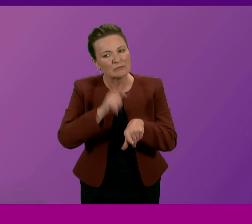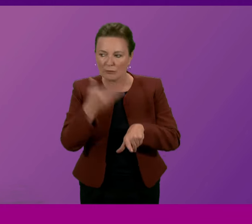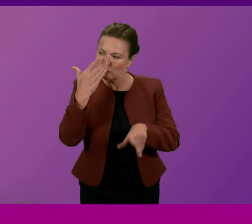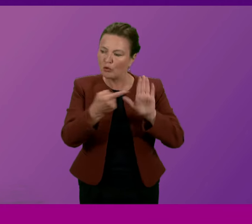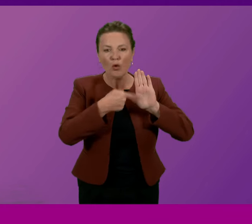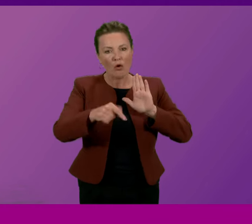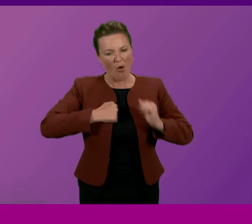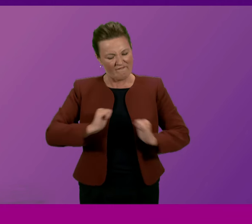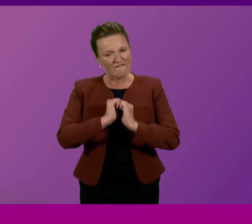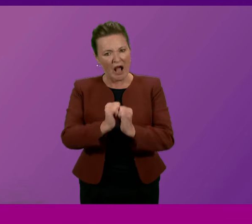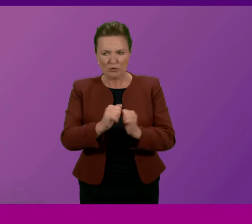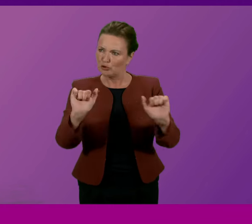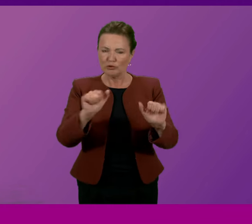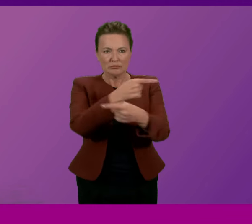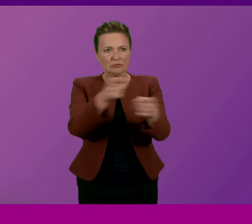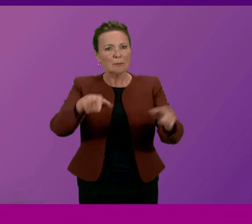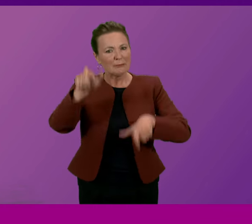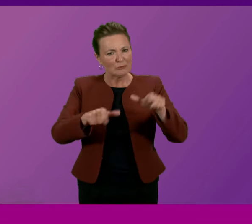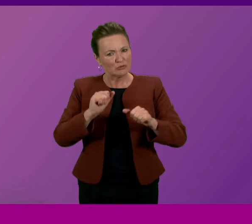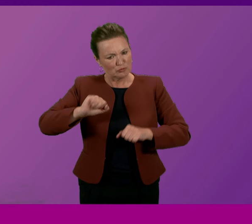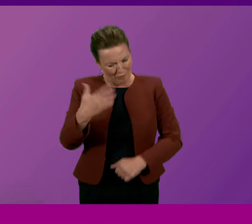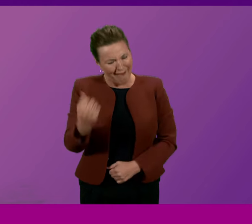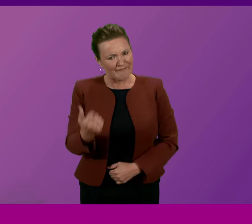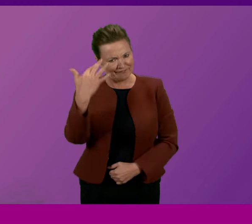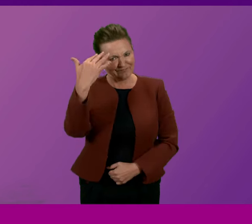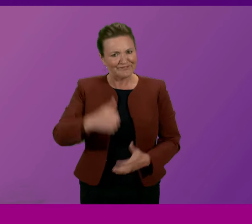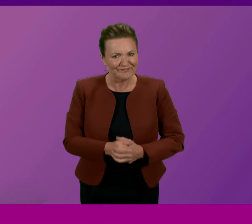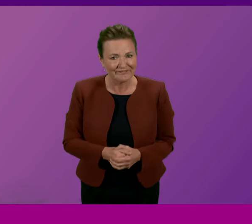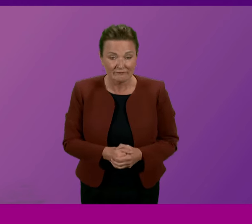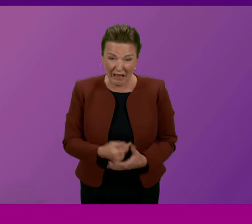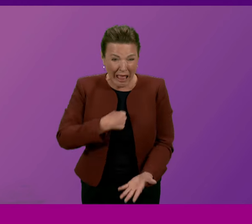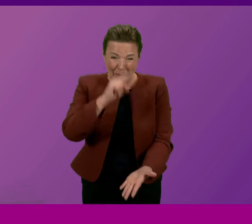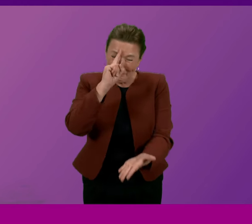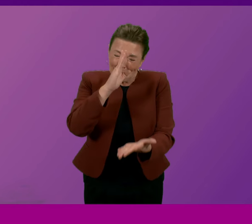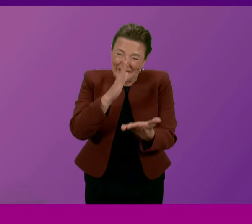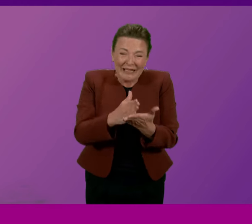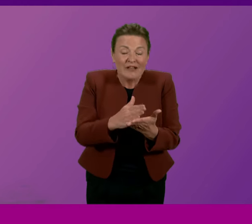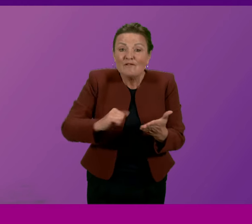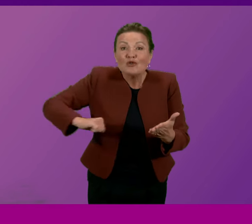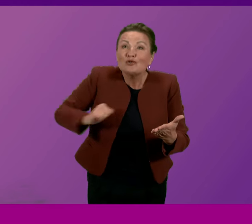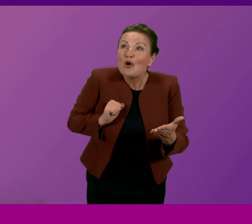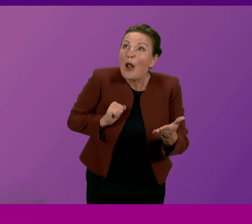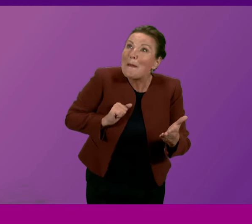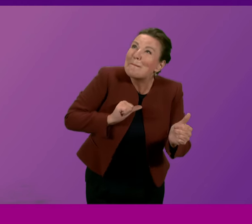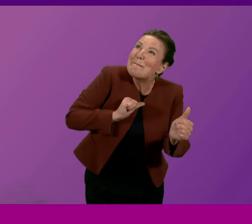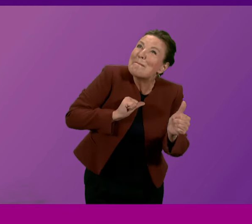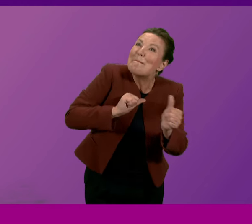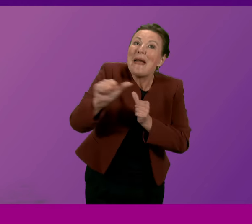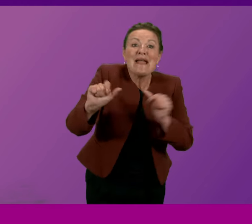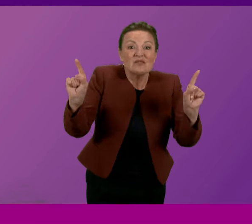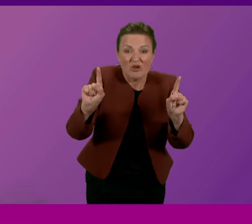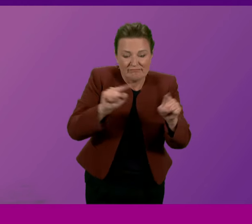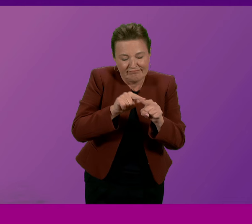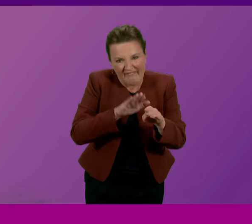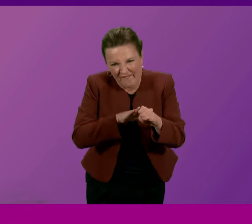people across Scotland. I firmly believe that Scotland's best days lie ahead of us. And as